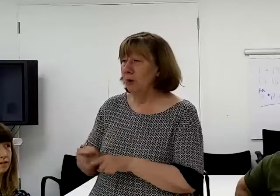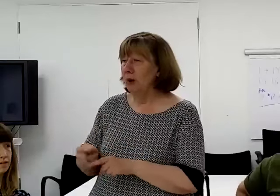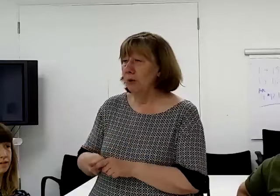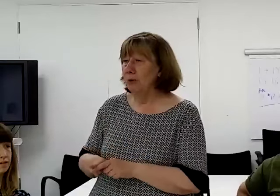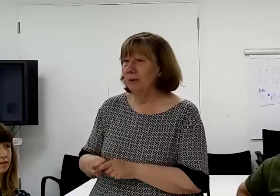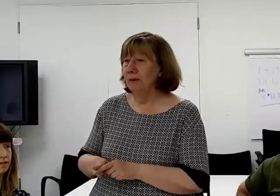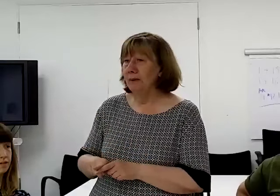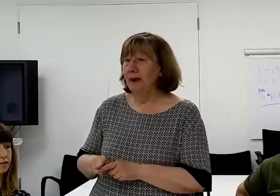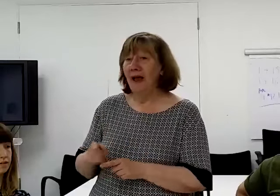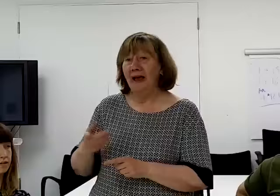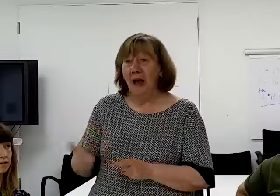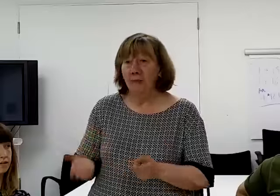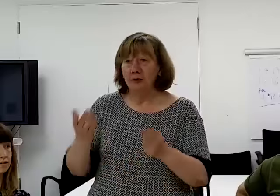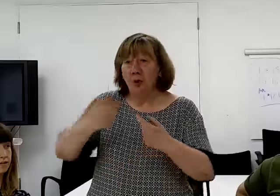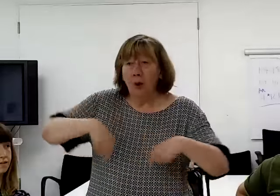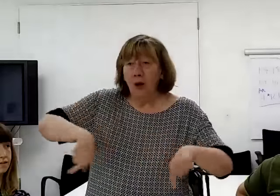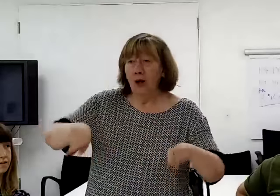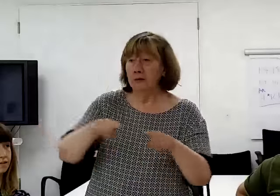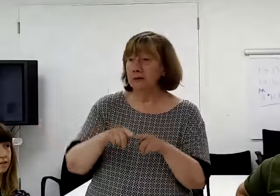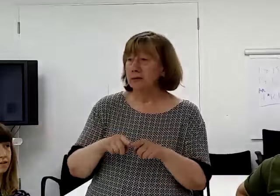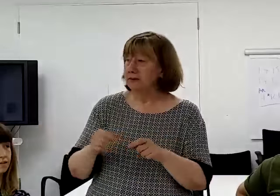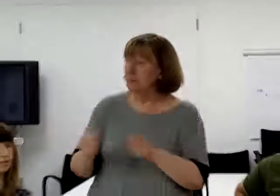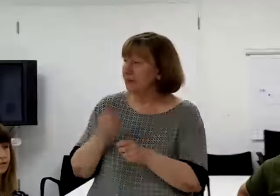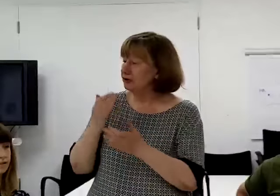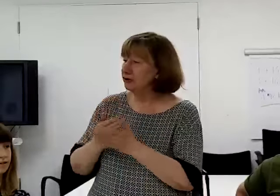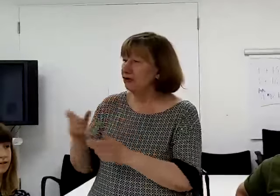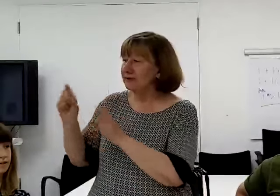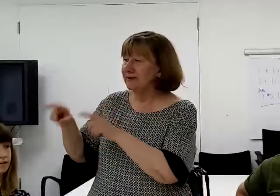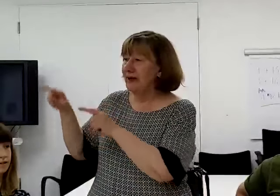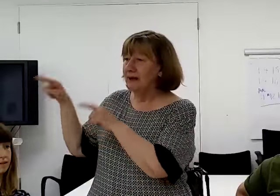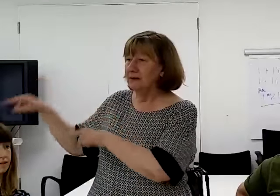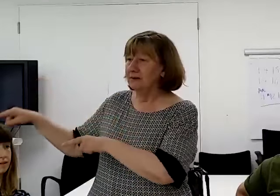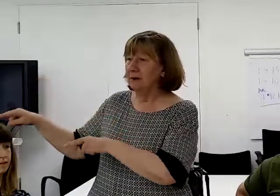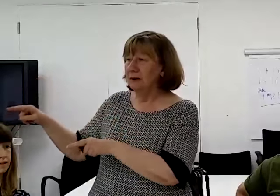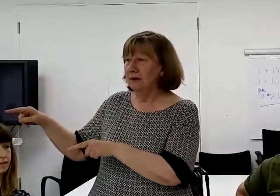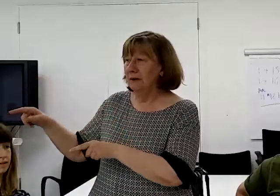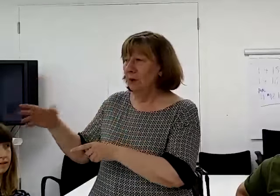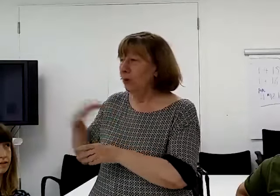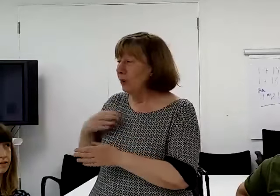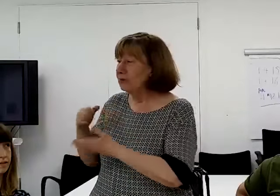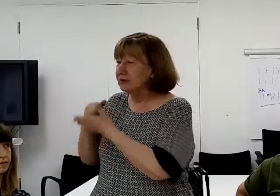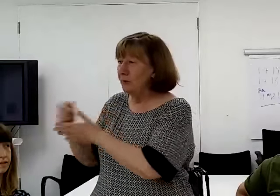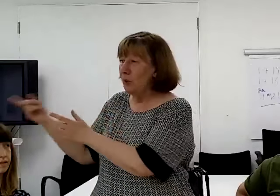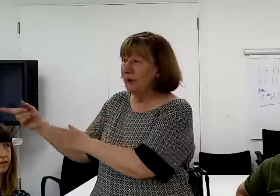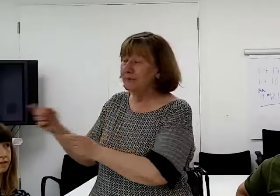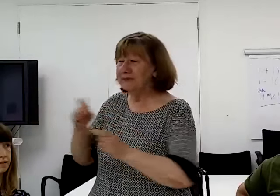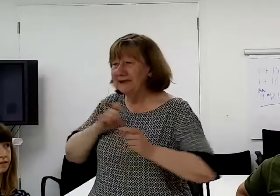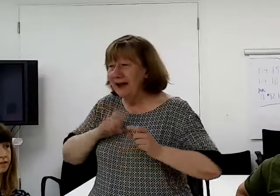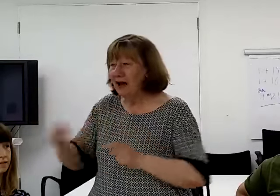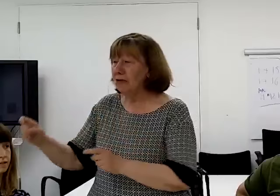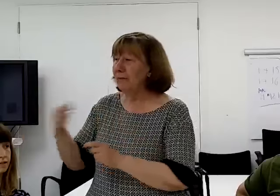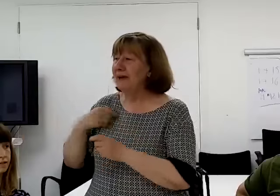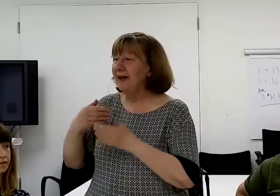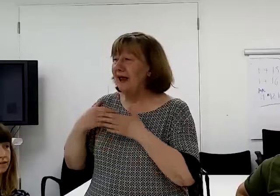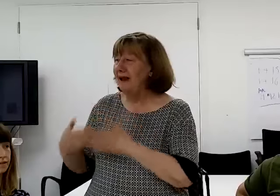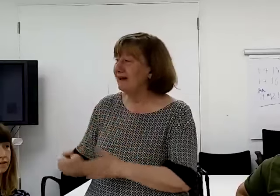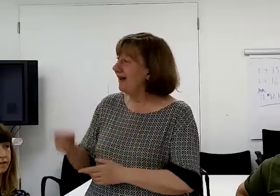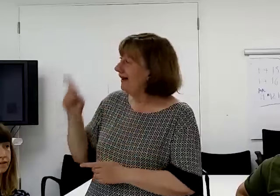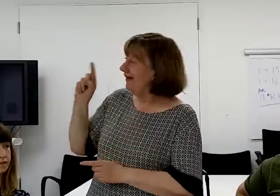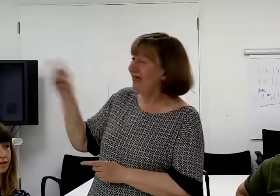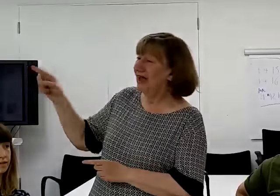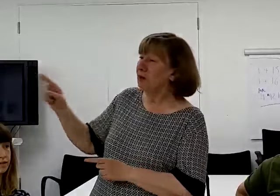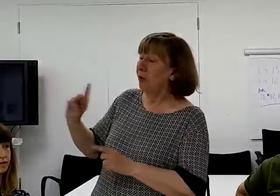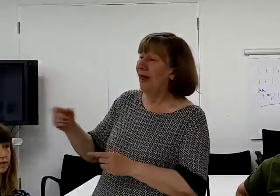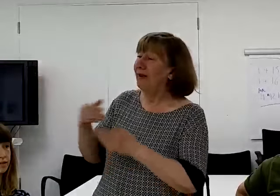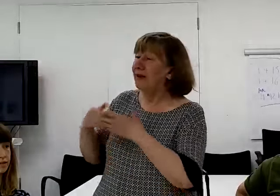Jeremy Corbyn believes that as well. It's up to us to make sure he stays as leader. We need to